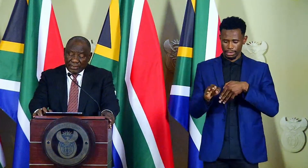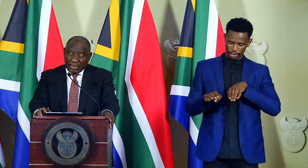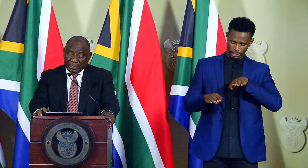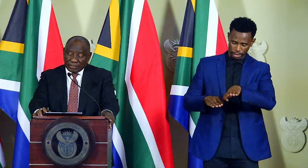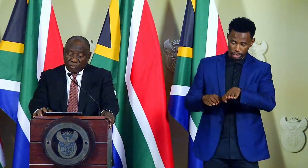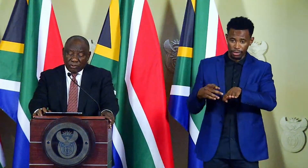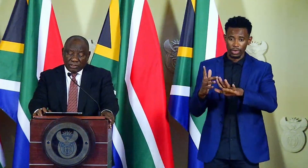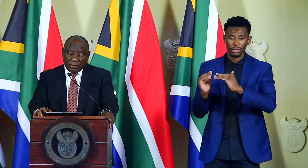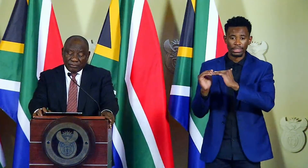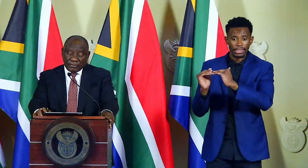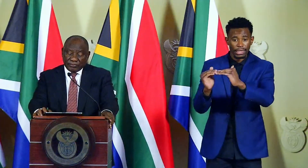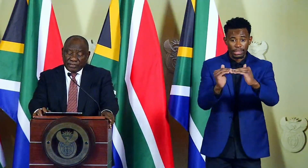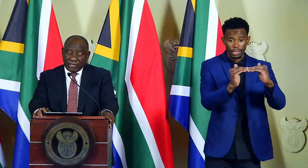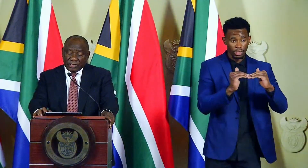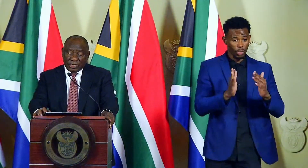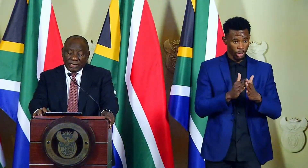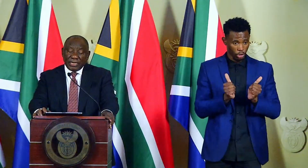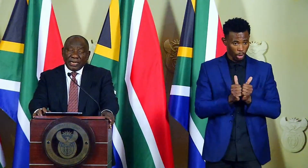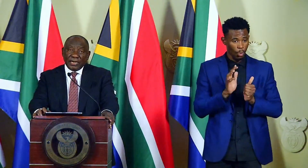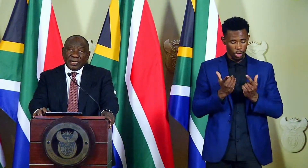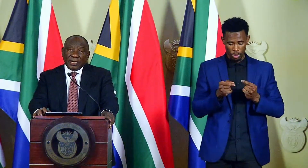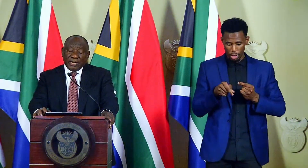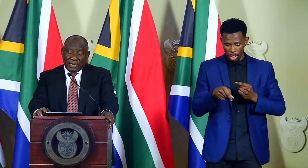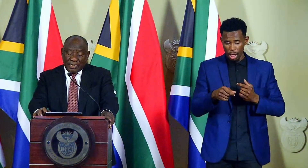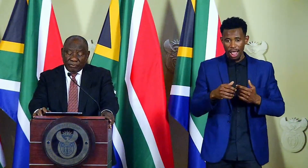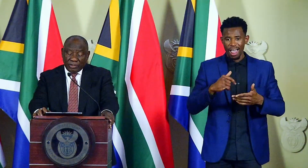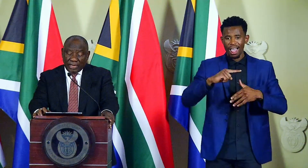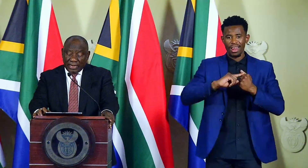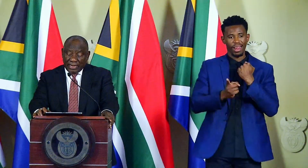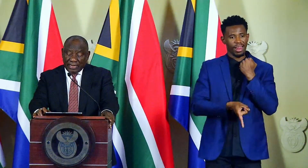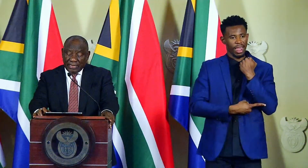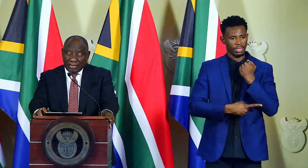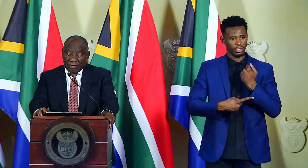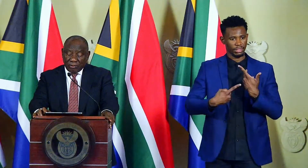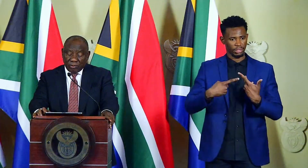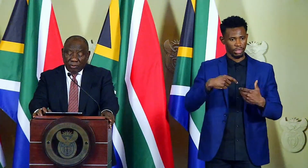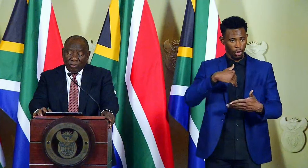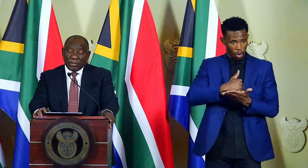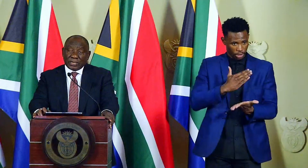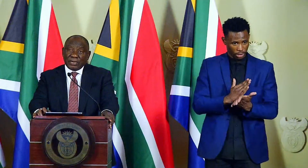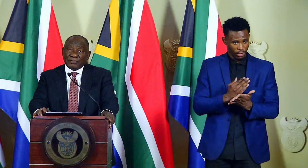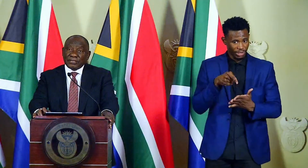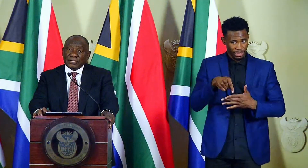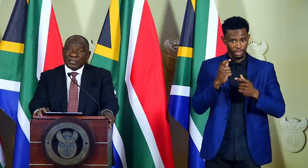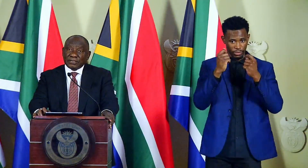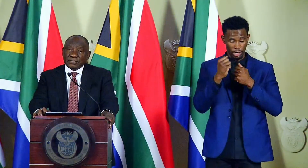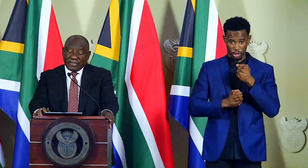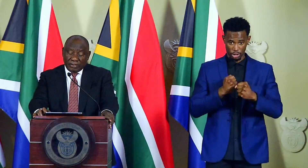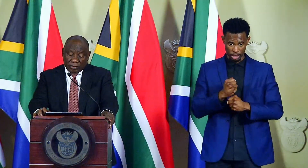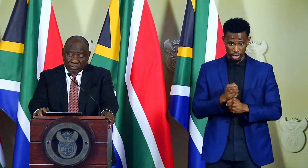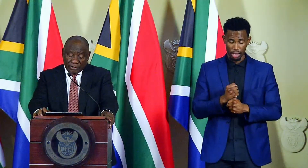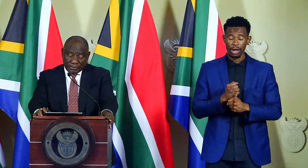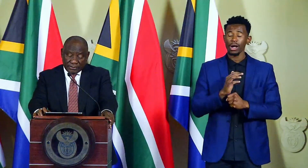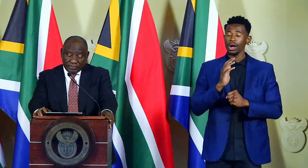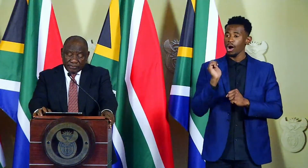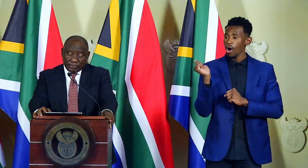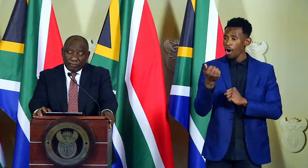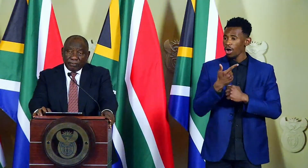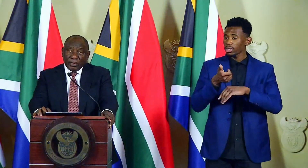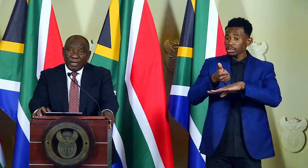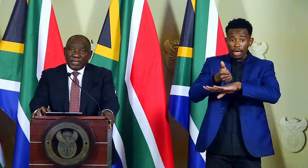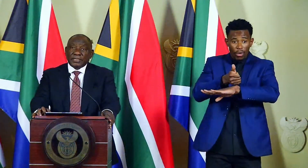convene in the last quarter of this financial year and will again include all relevant